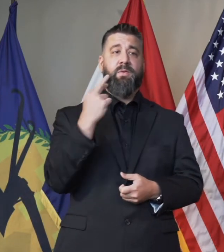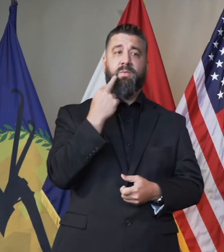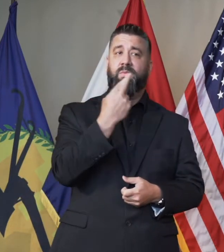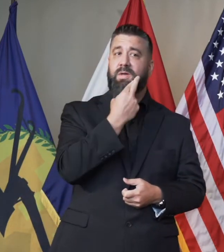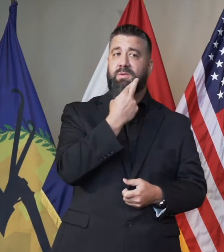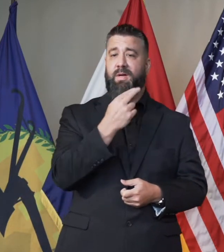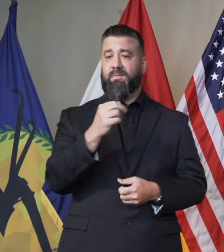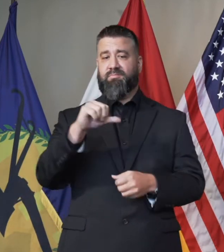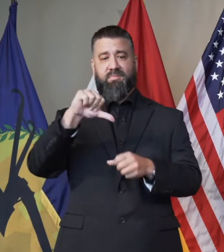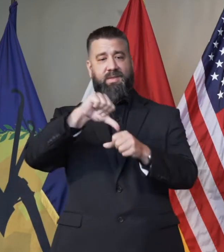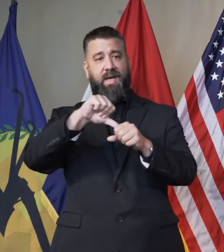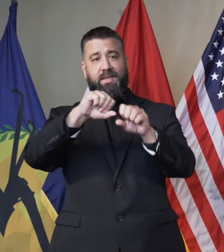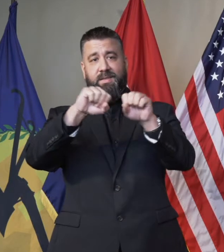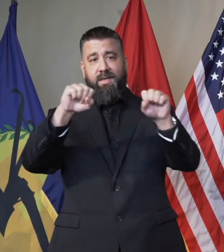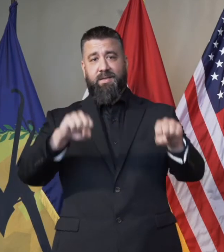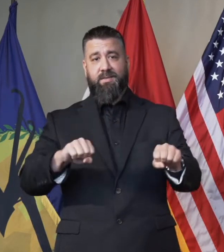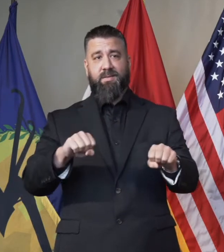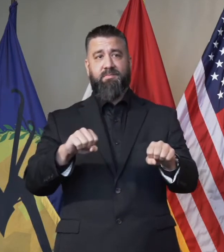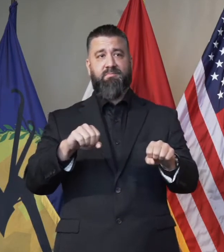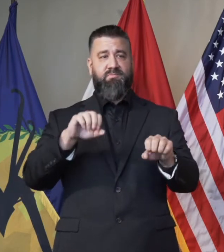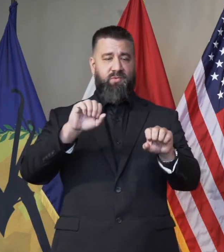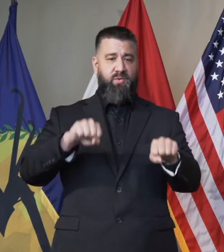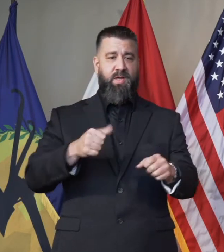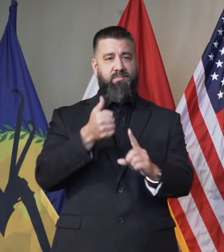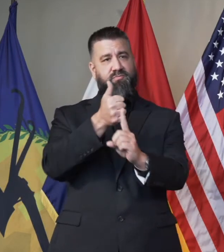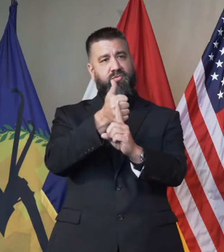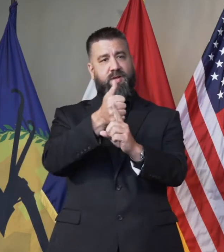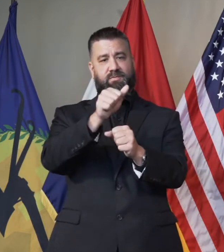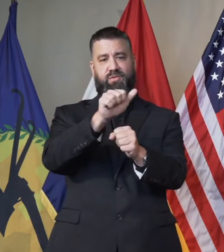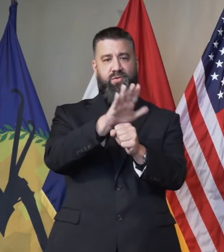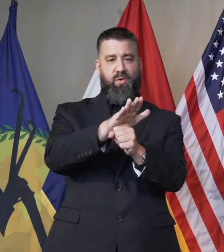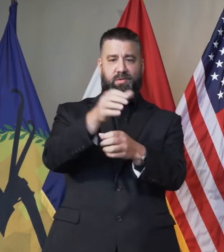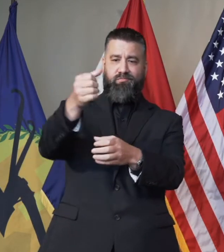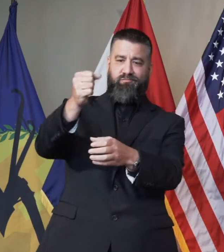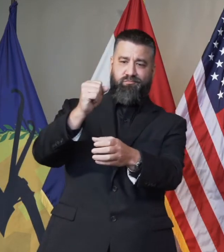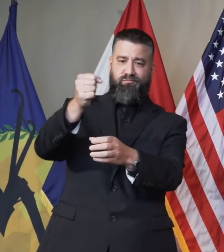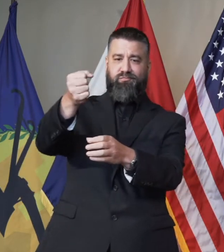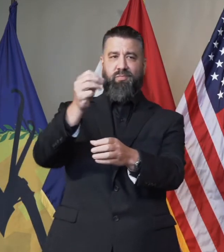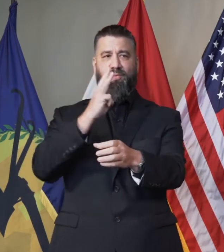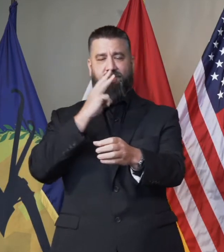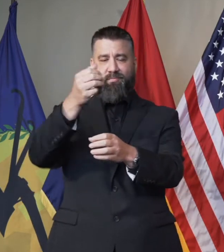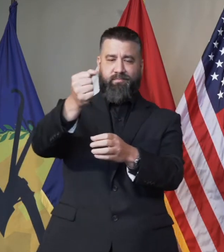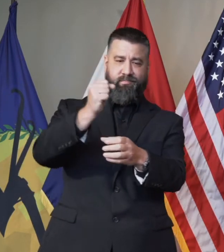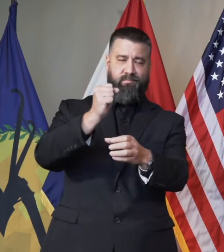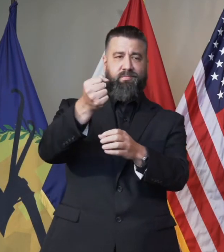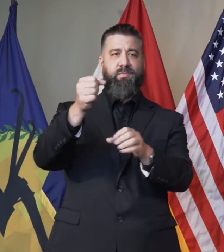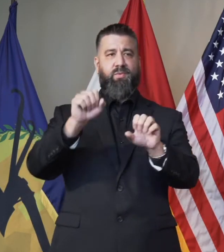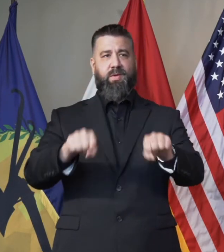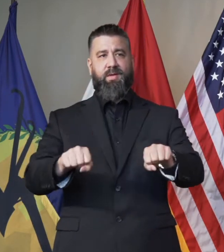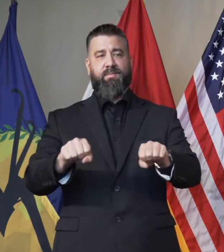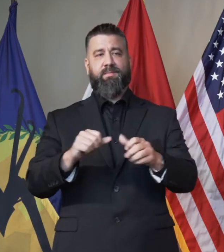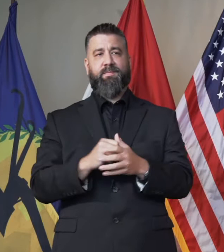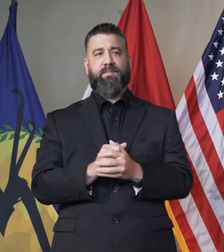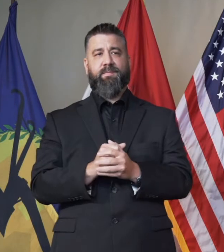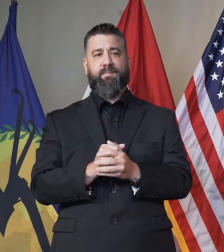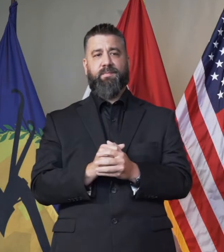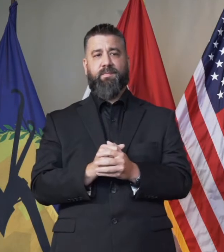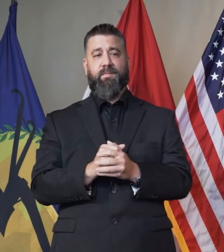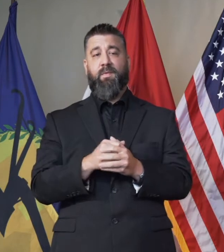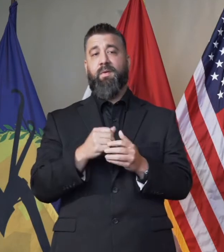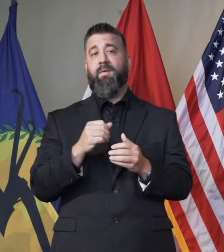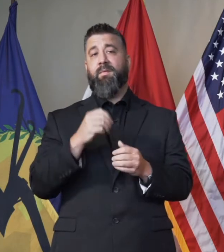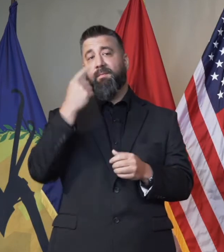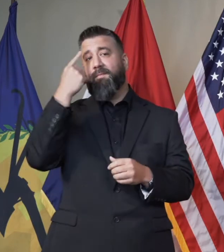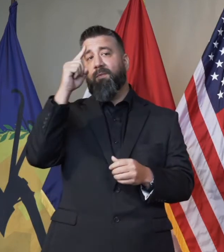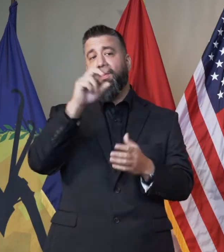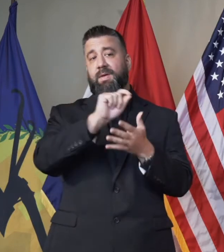self-service food stations in restaurants and convenience stores with limits and precautions. For details on these guidelines, please go